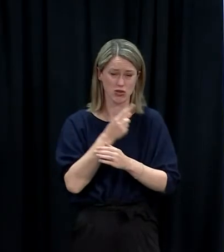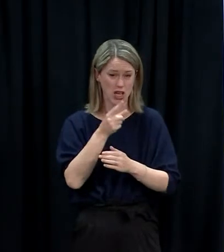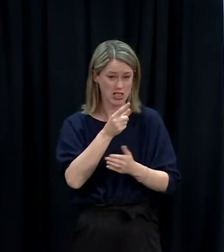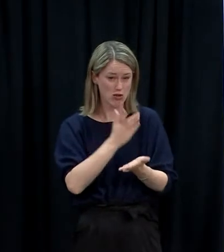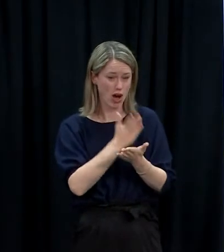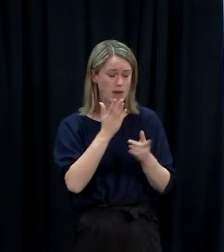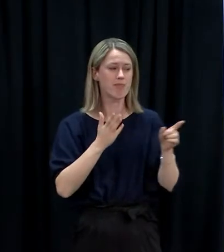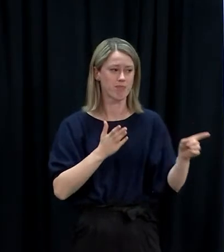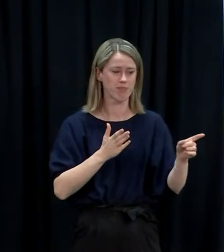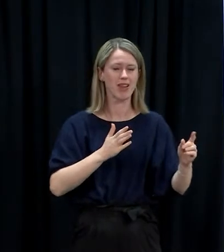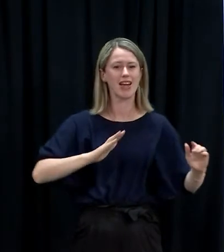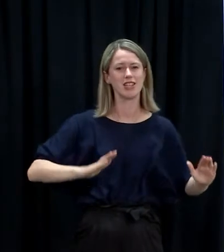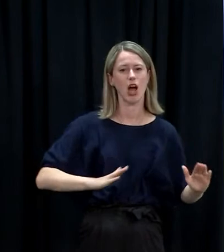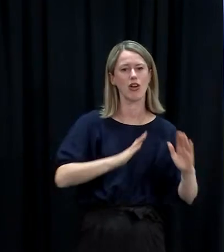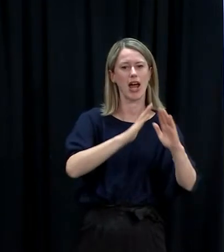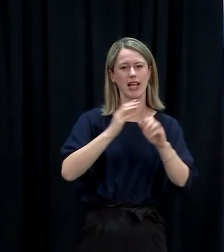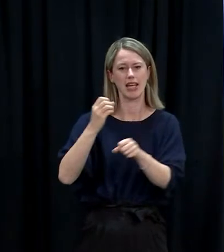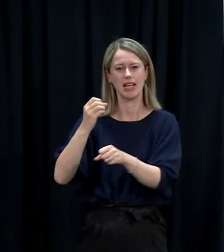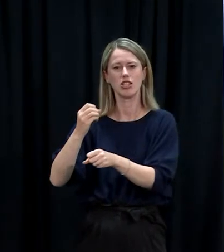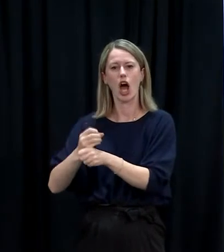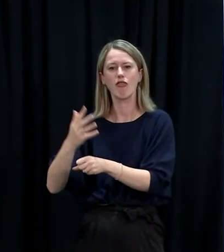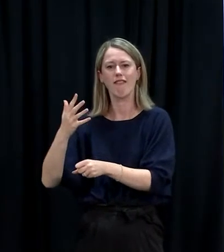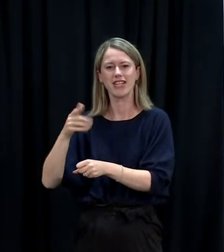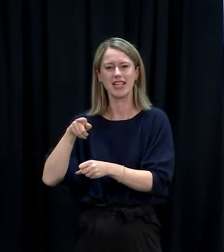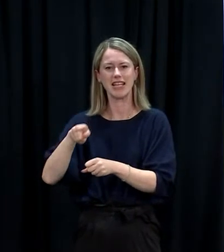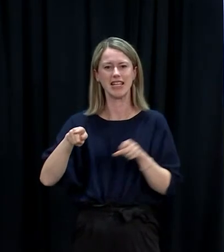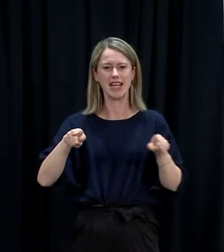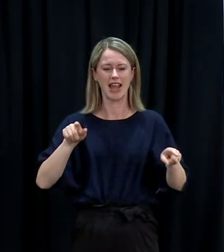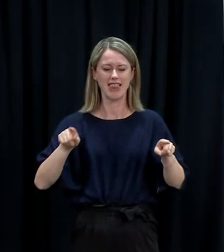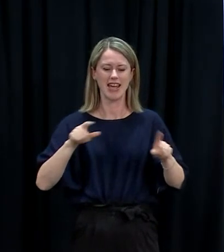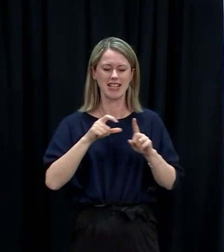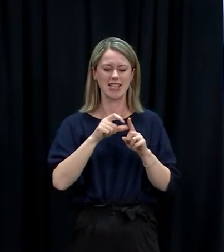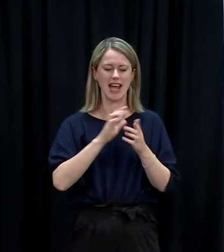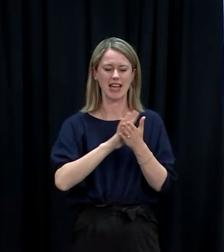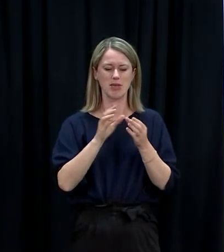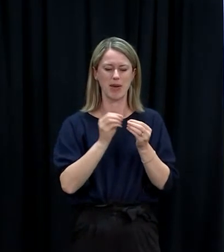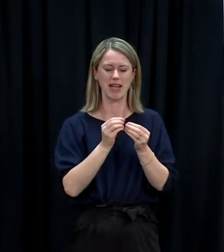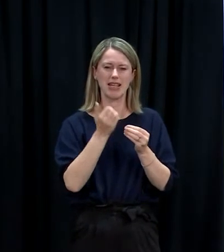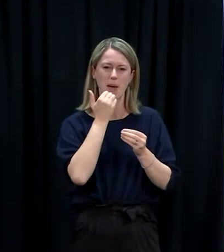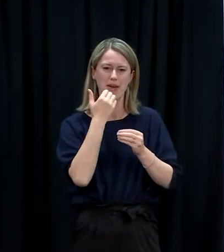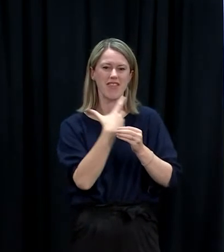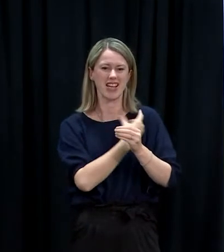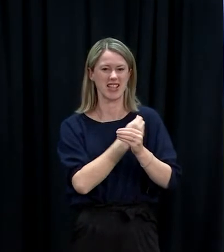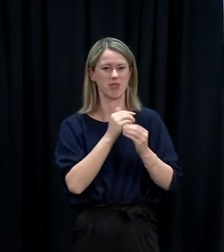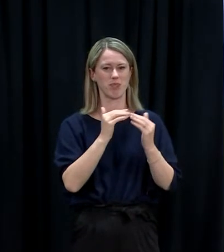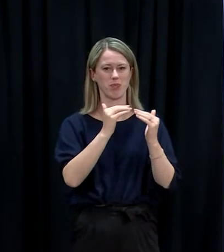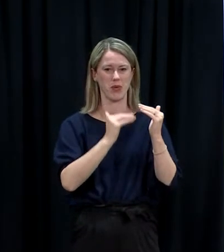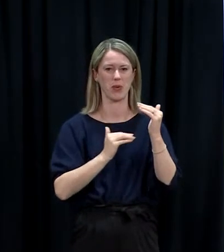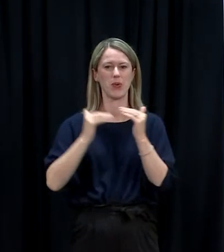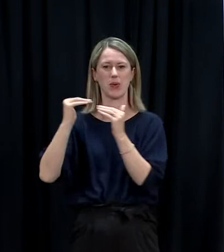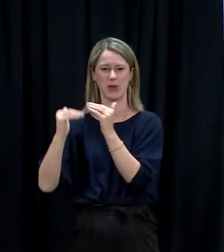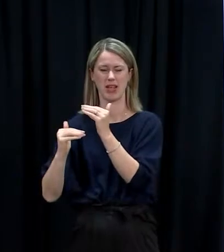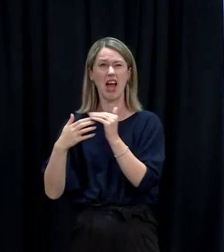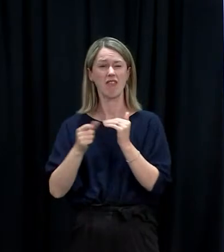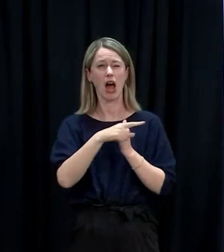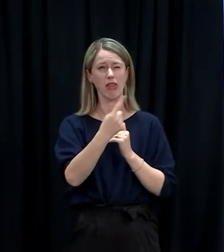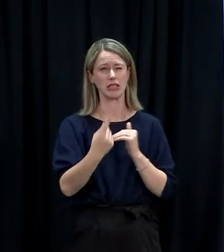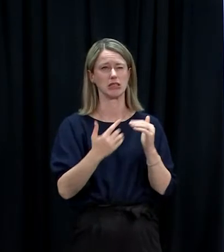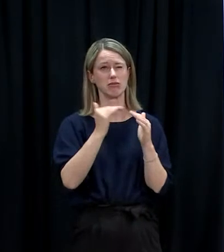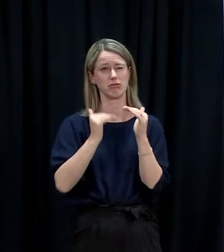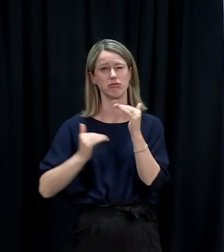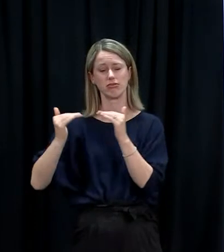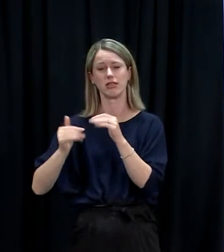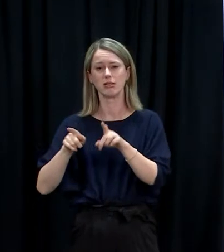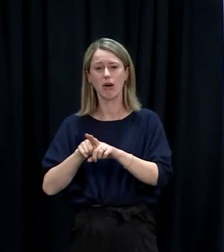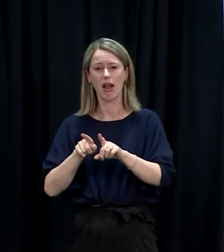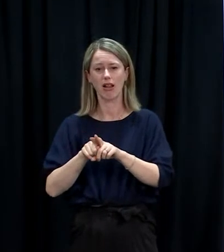Taranaki and Tairawhiti than the average amongst DHBs, and there are one or two others down at the low end of the range. What